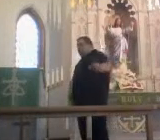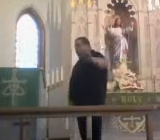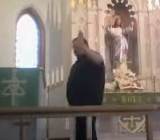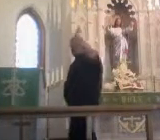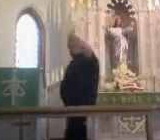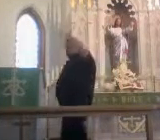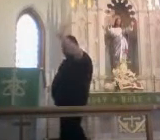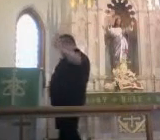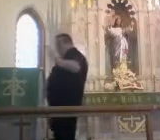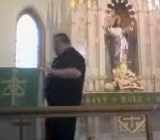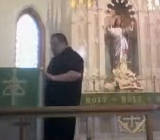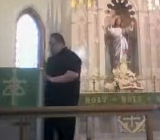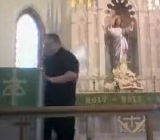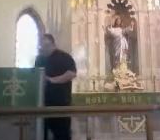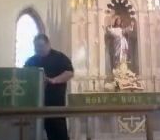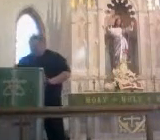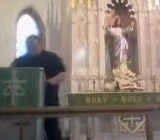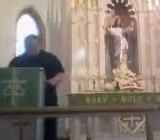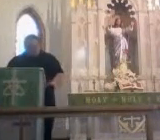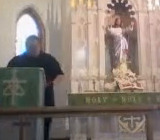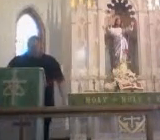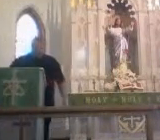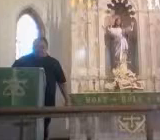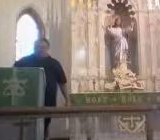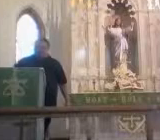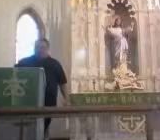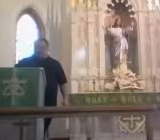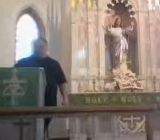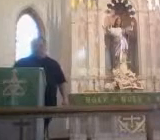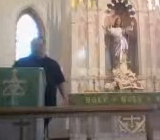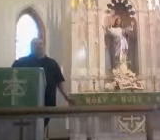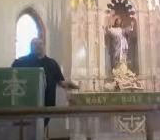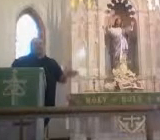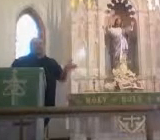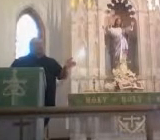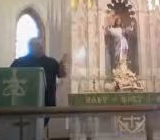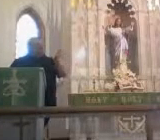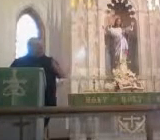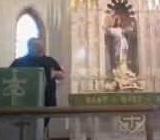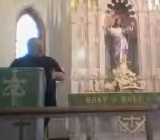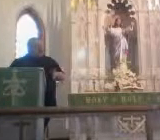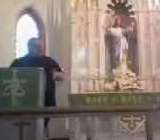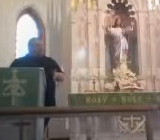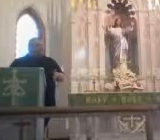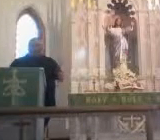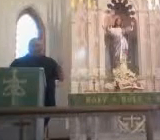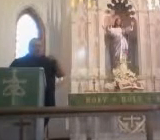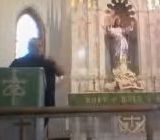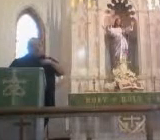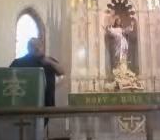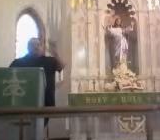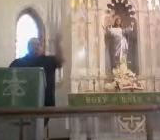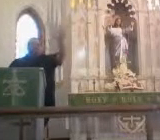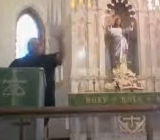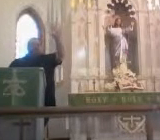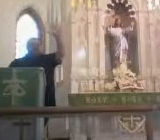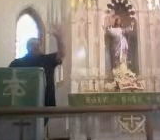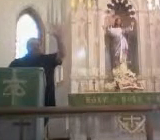still worshiped Yahweh, but not very many. They were the vast minority. Now, in response to that, our God, the real God, the one and